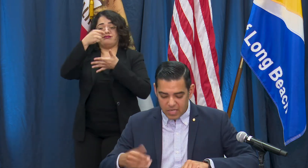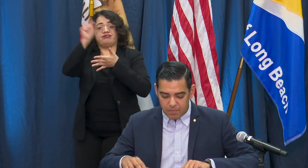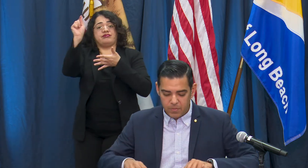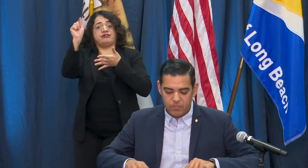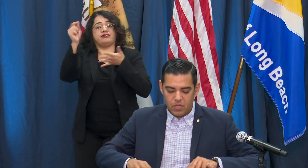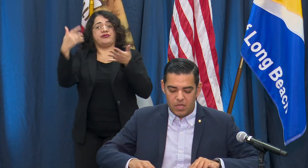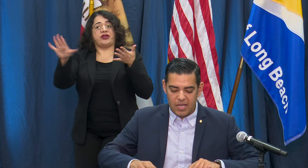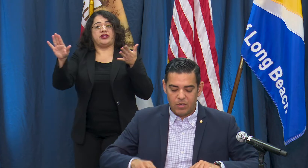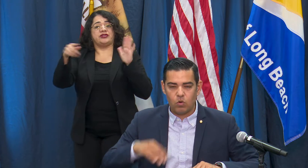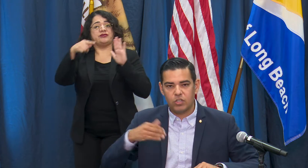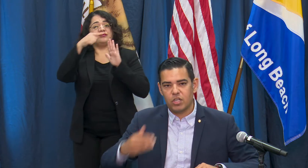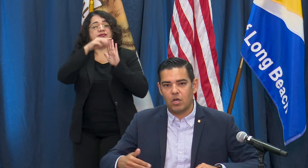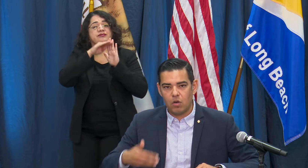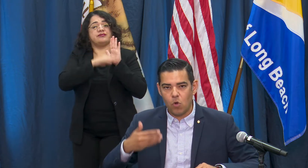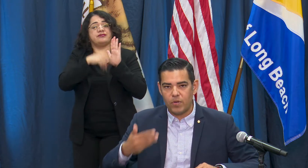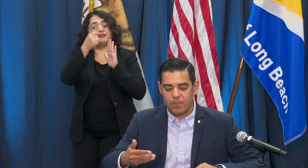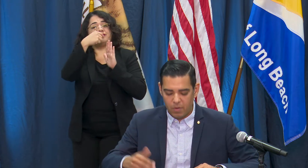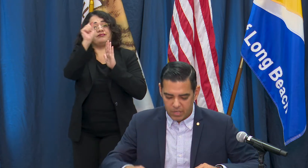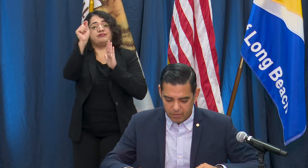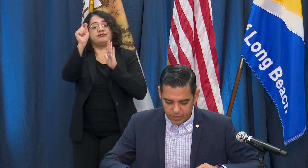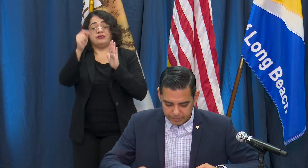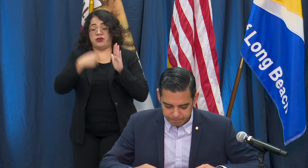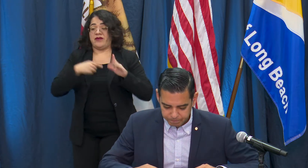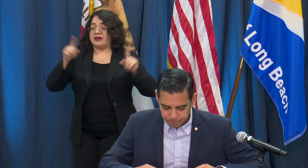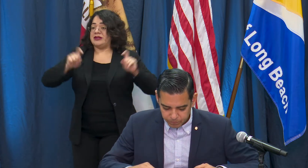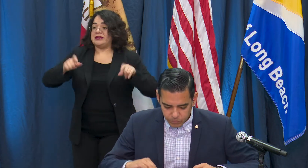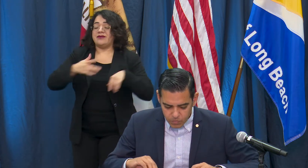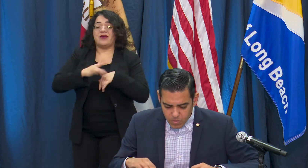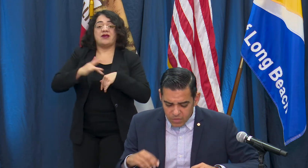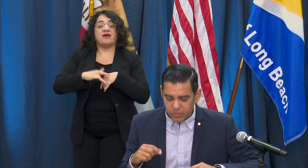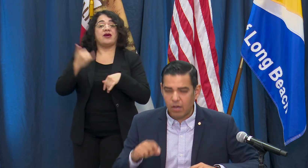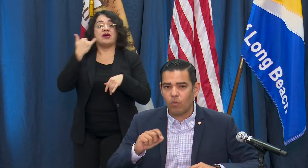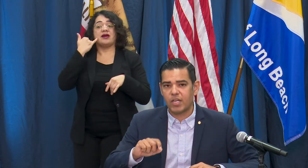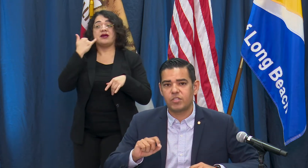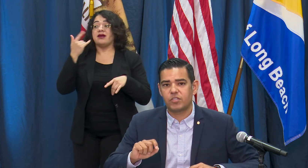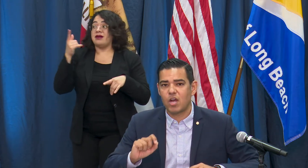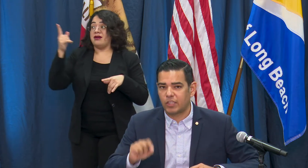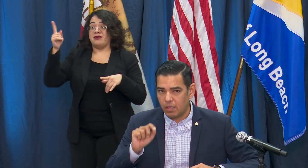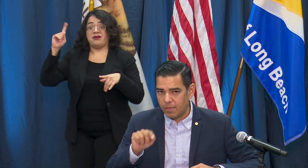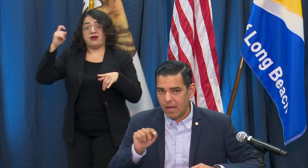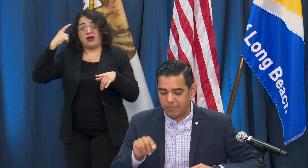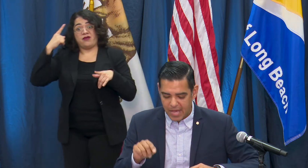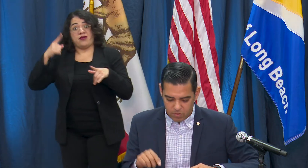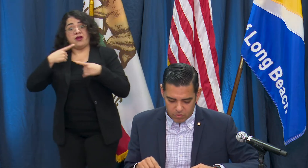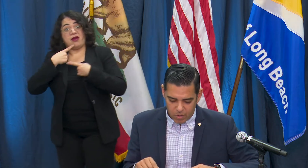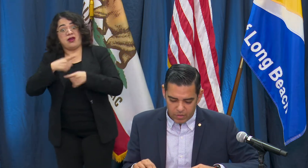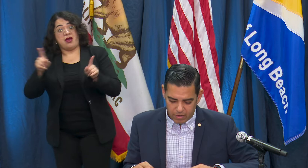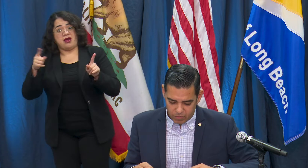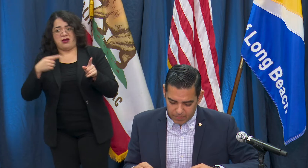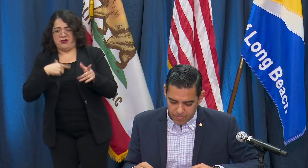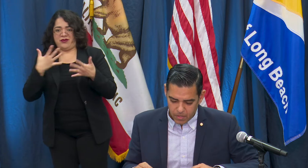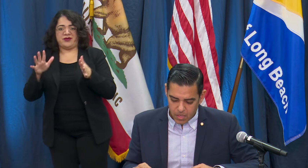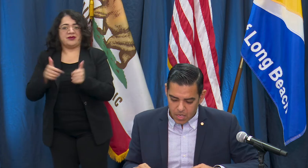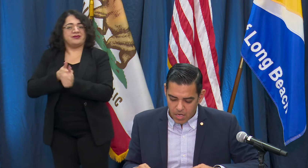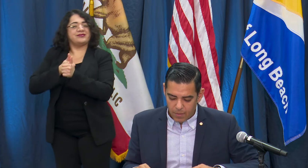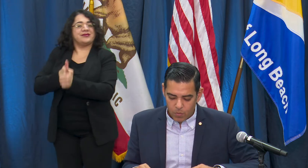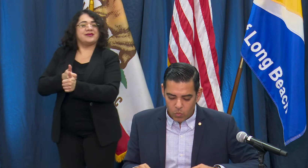that step in order to open up our recovery. And so now I want to just talk a little bit about that